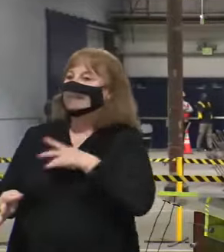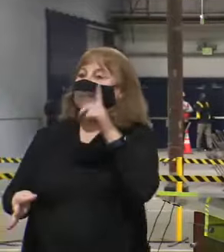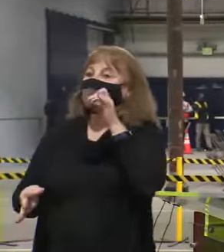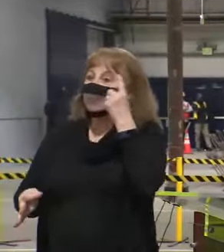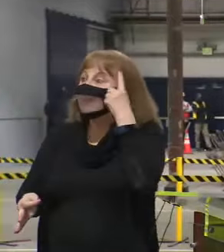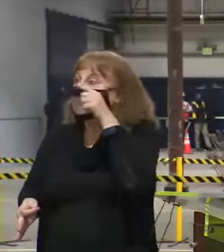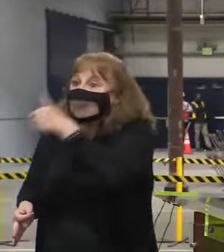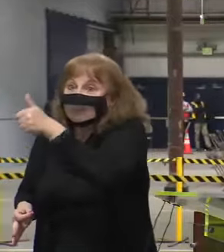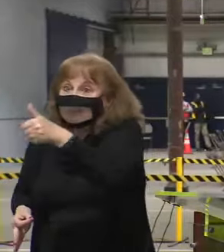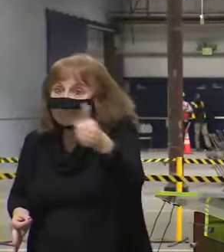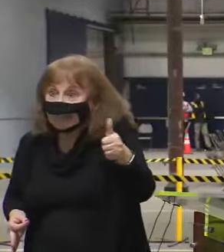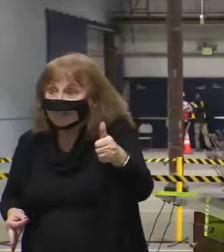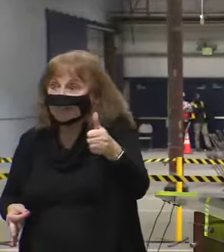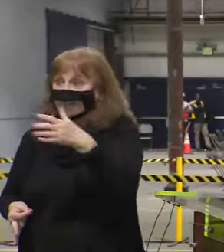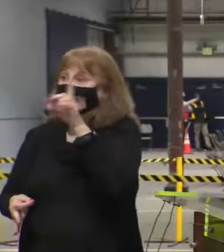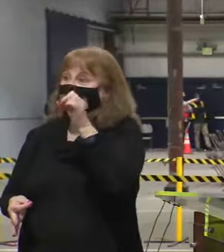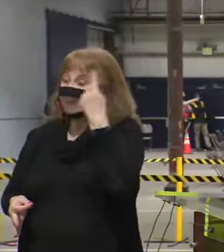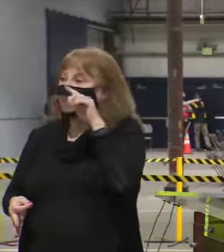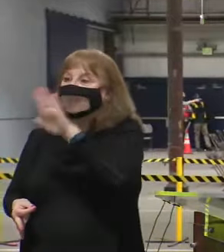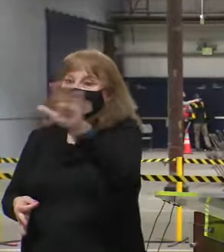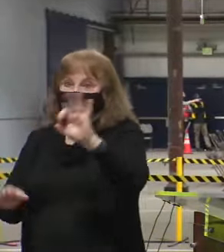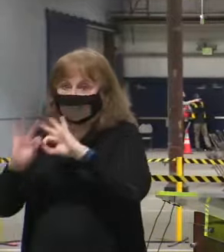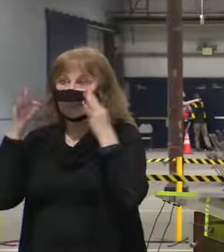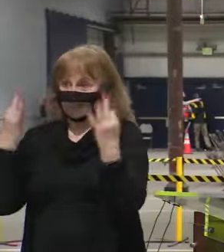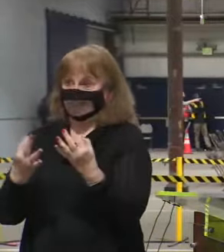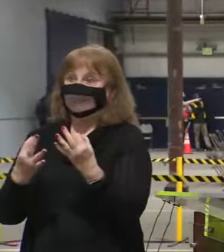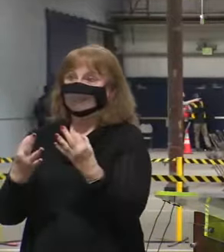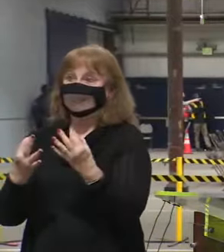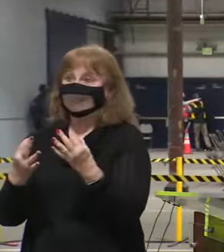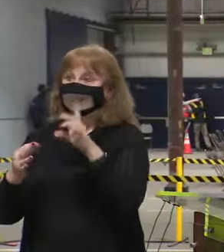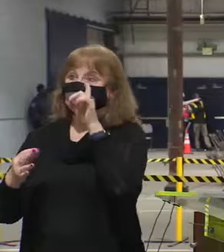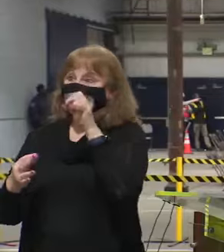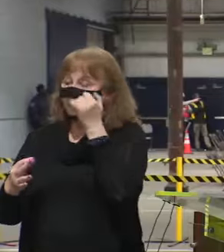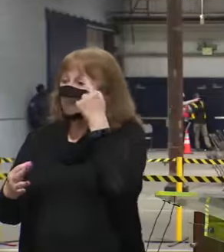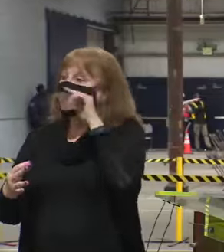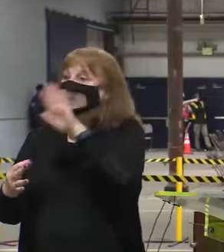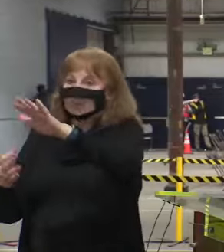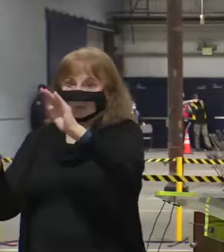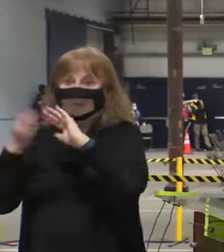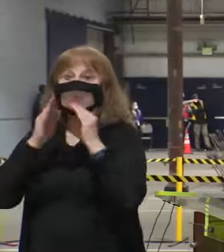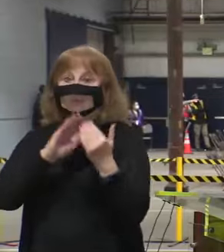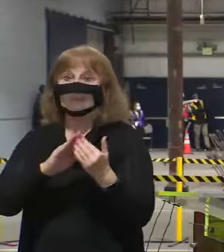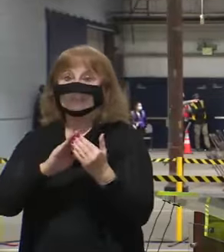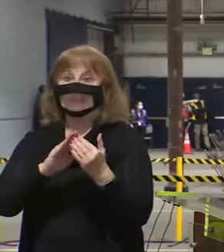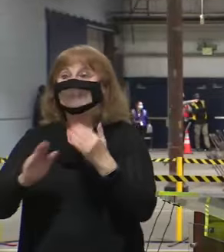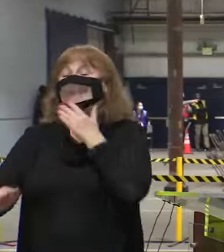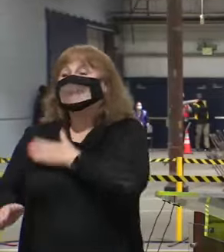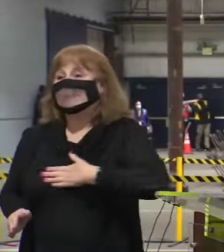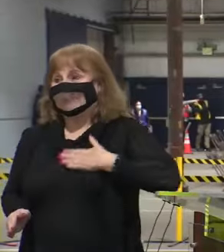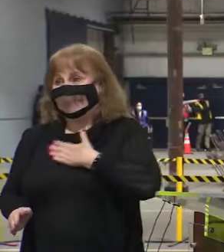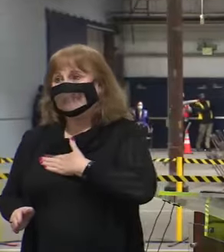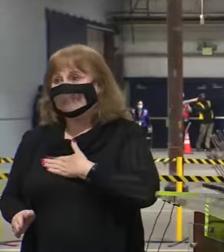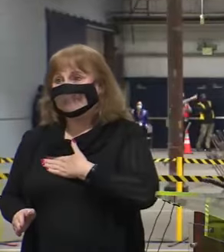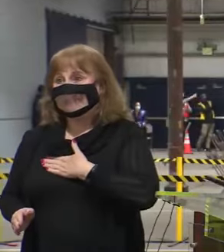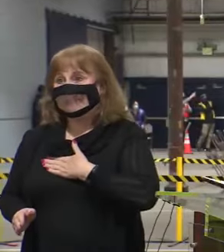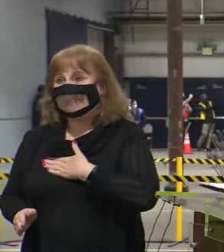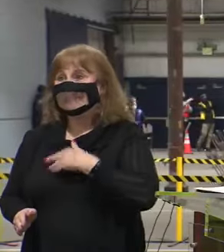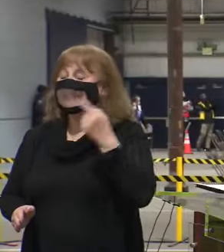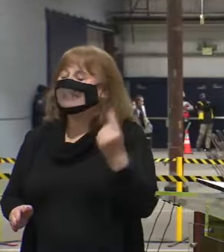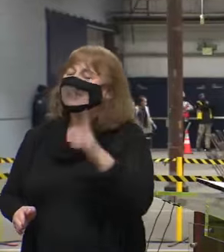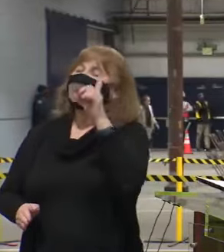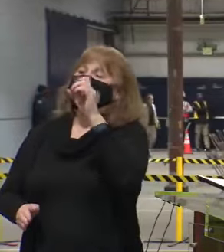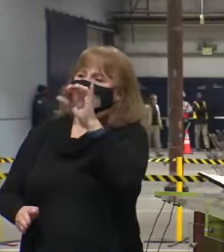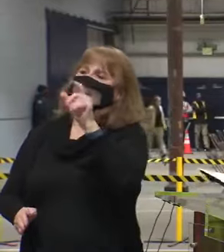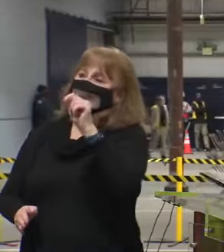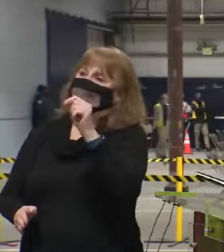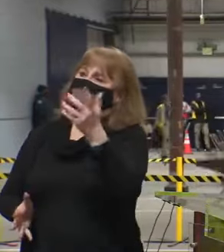it for yourself, do it for your family, do it for your community. Please, just do